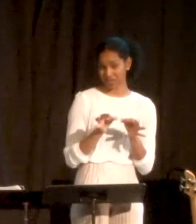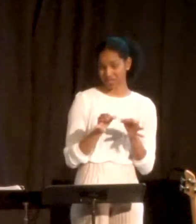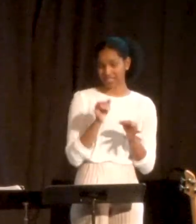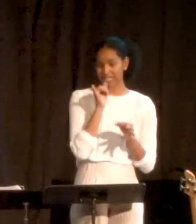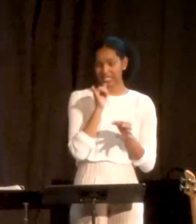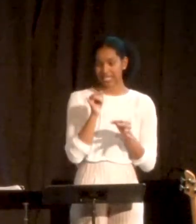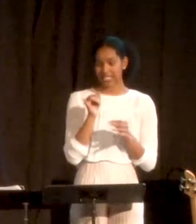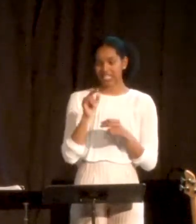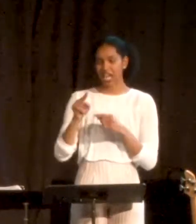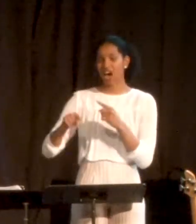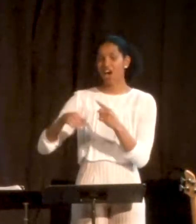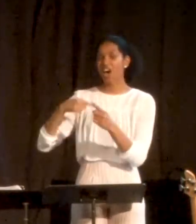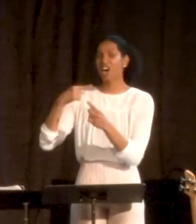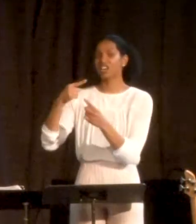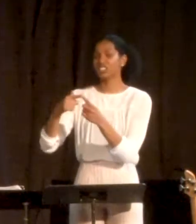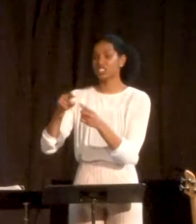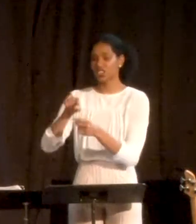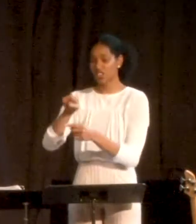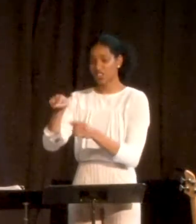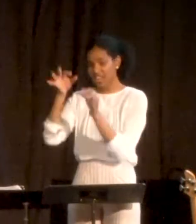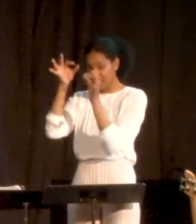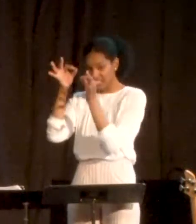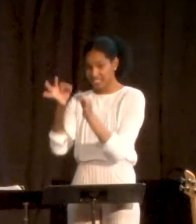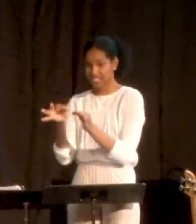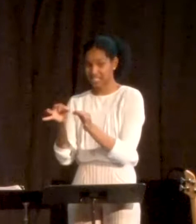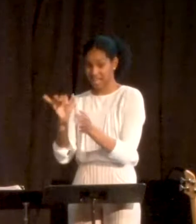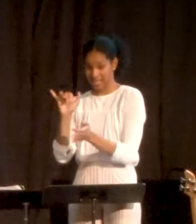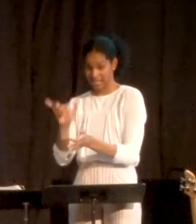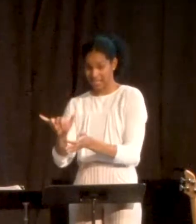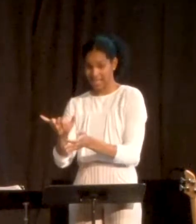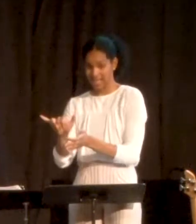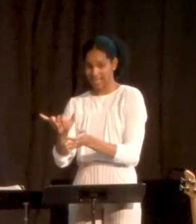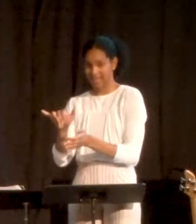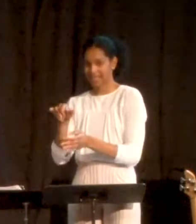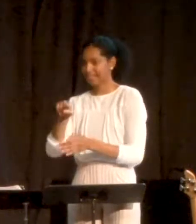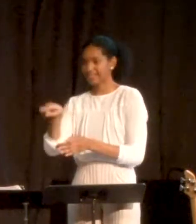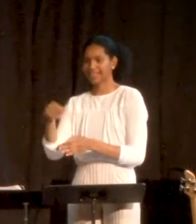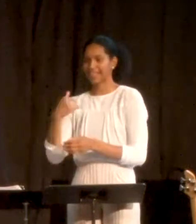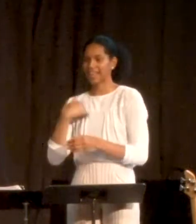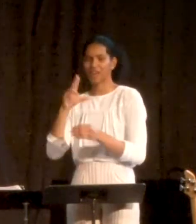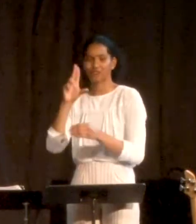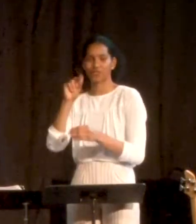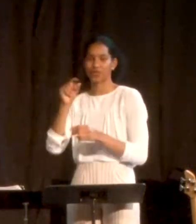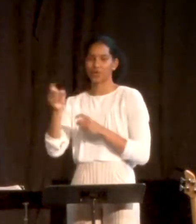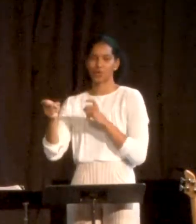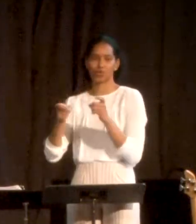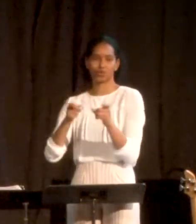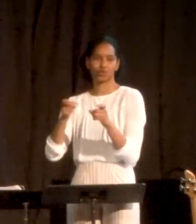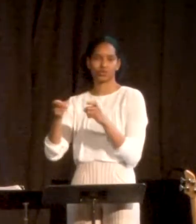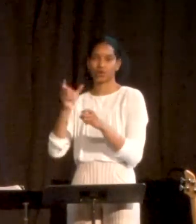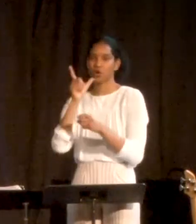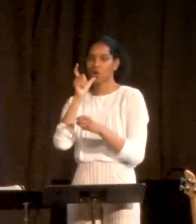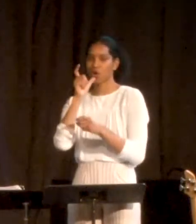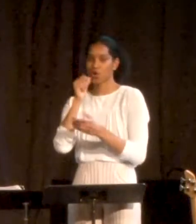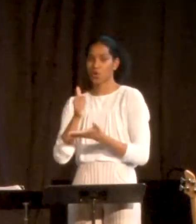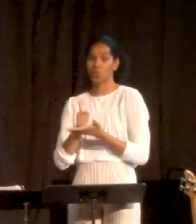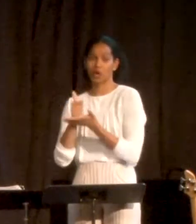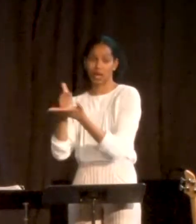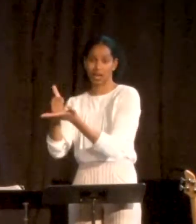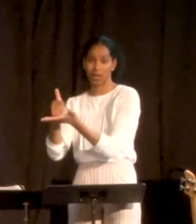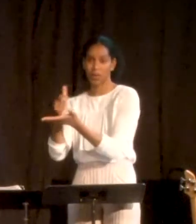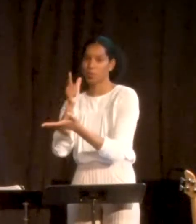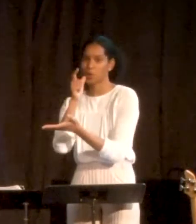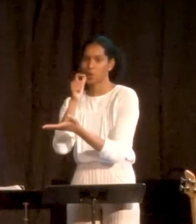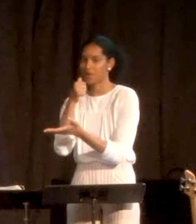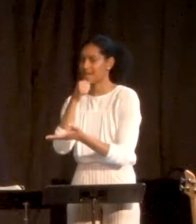Hellenists had had no say over who or who didn't receive assistance.